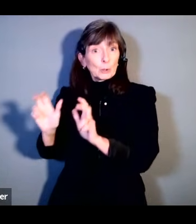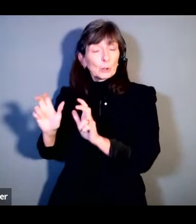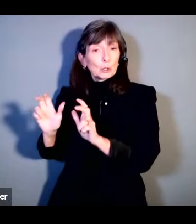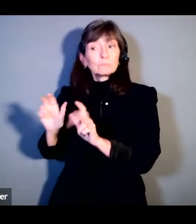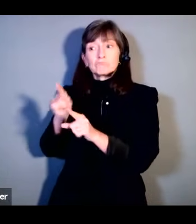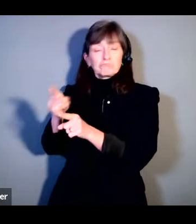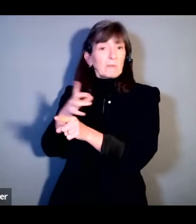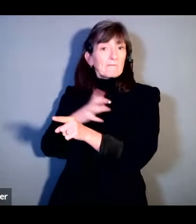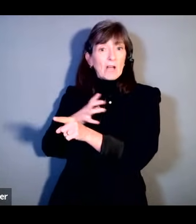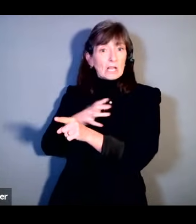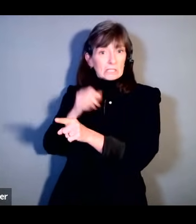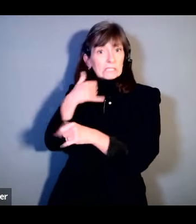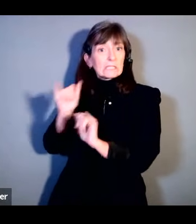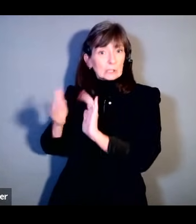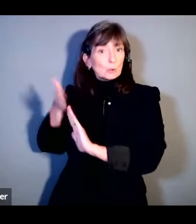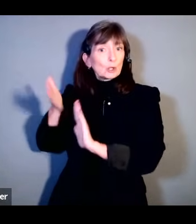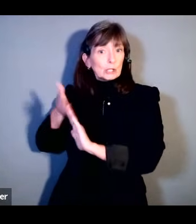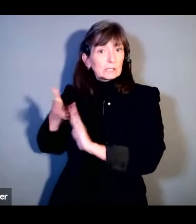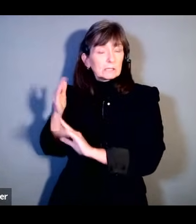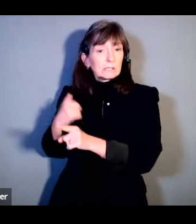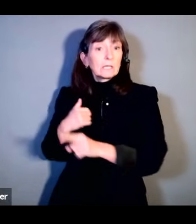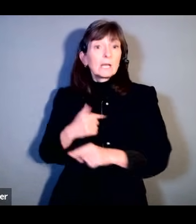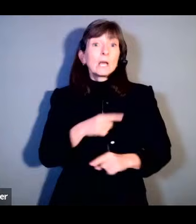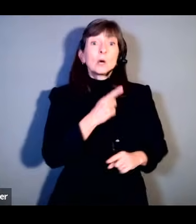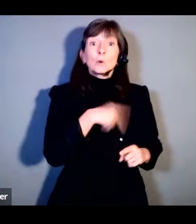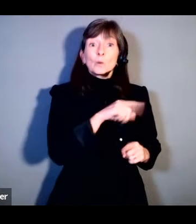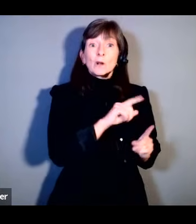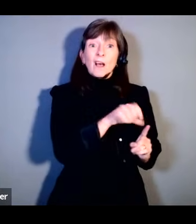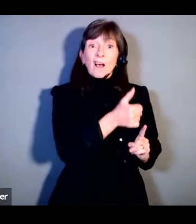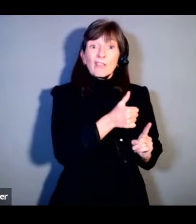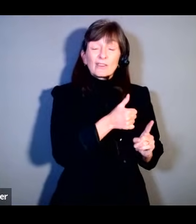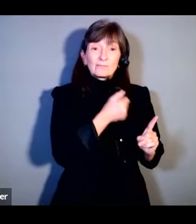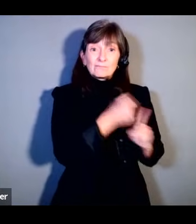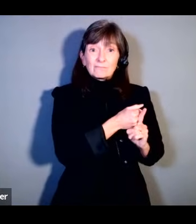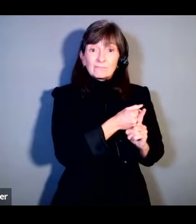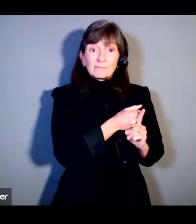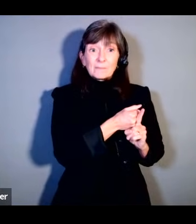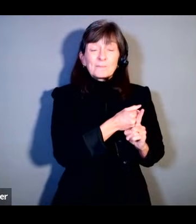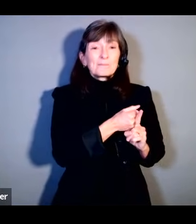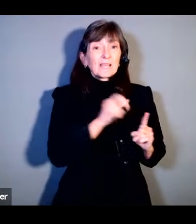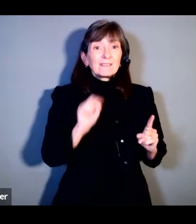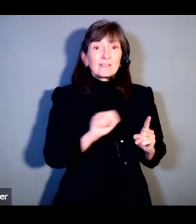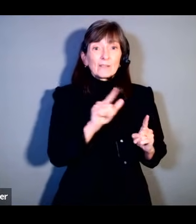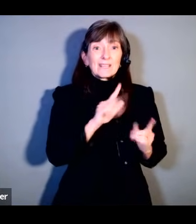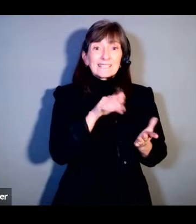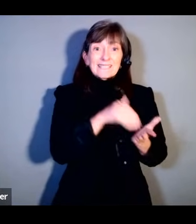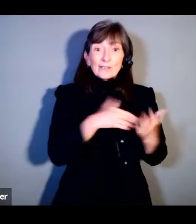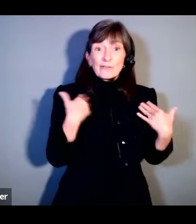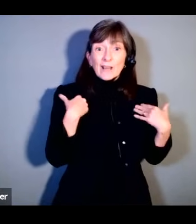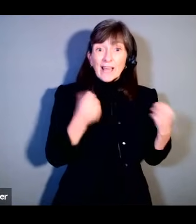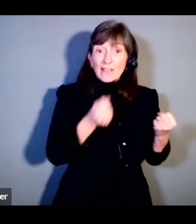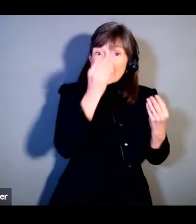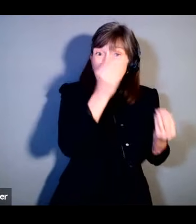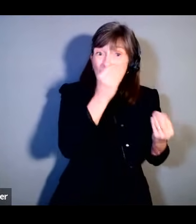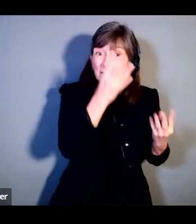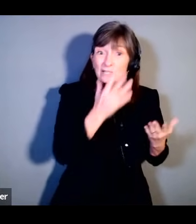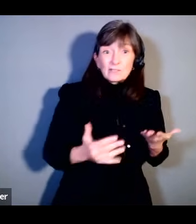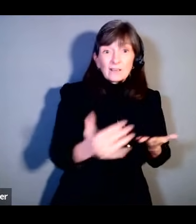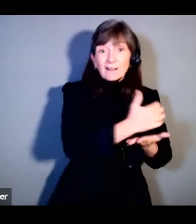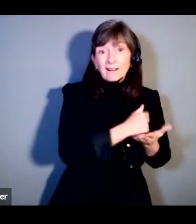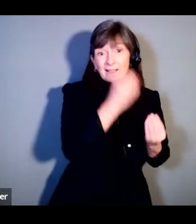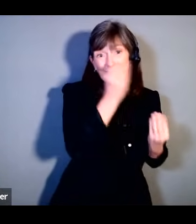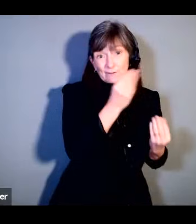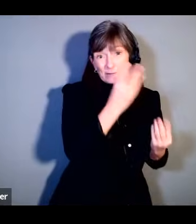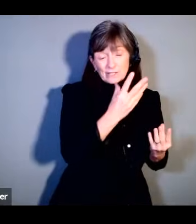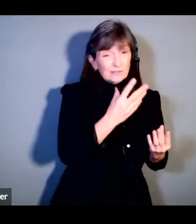been impacted by the outage. What has been impacted is the ability of the Newfoundland and Labrador Centre for Health Information to collect data from those